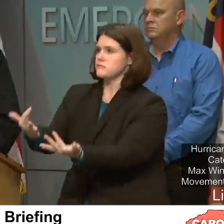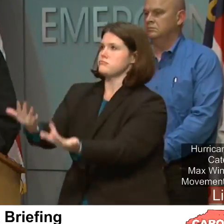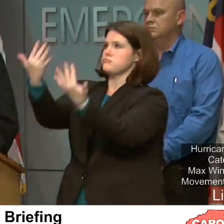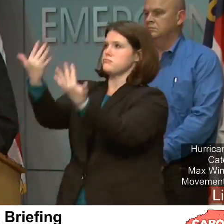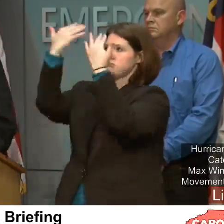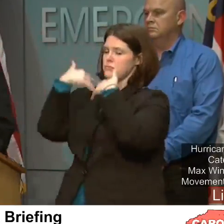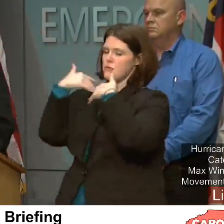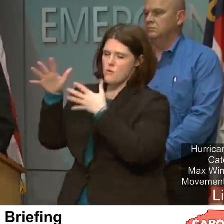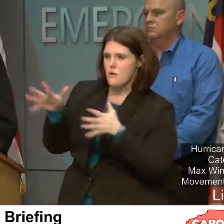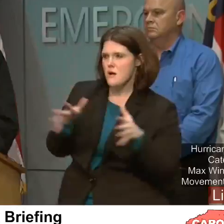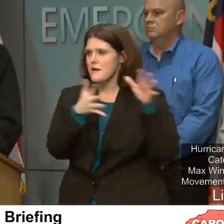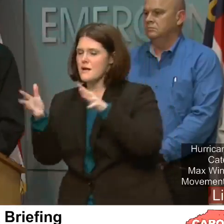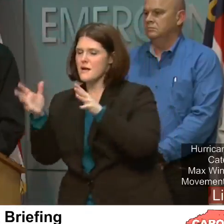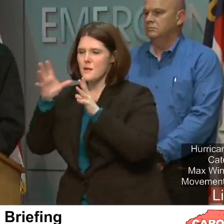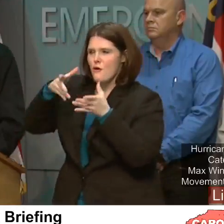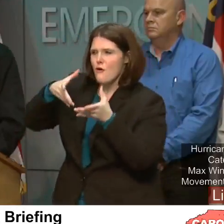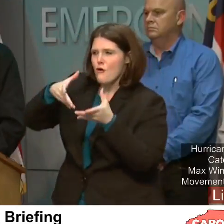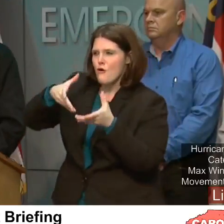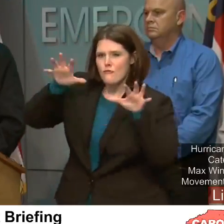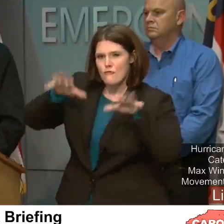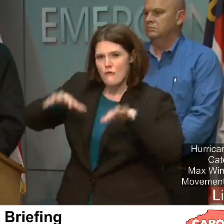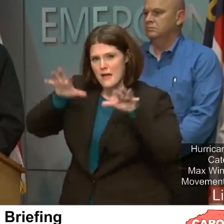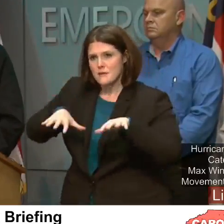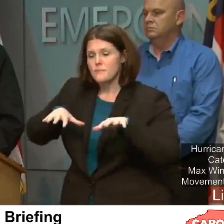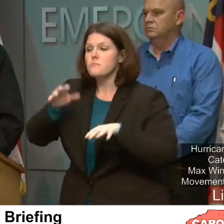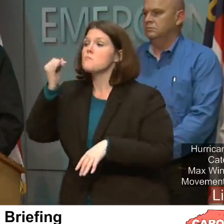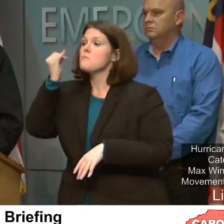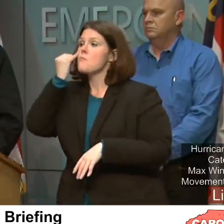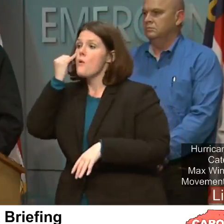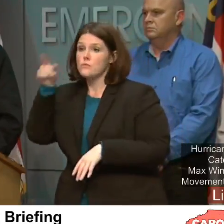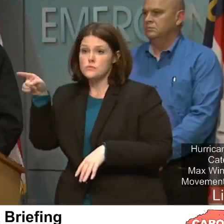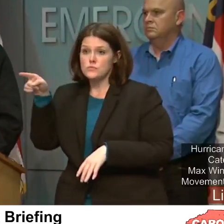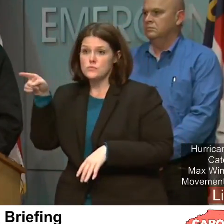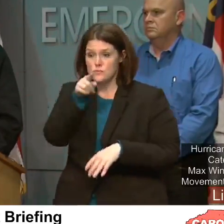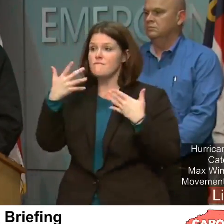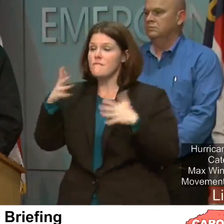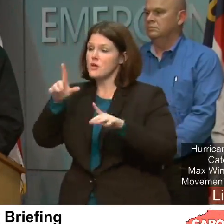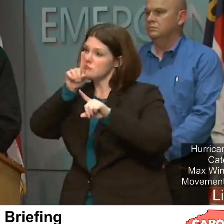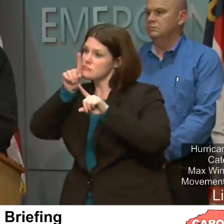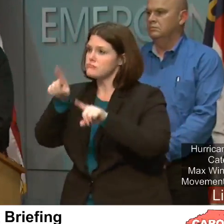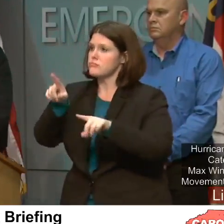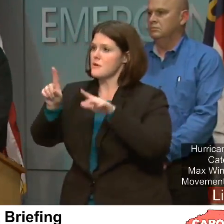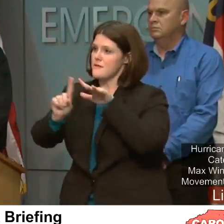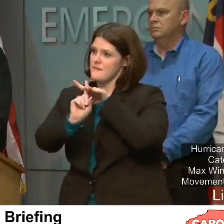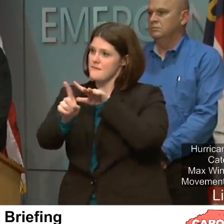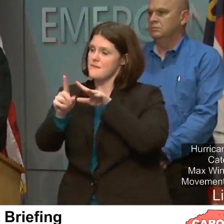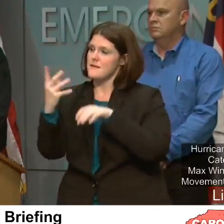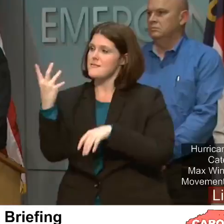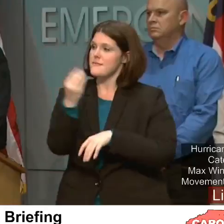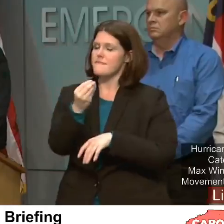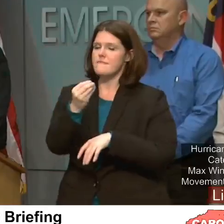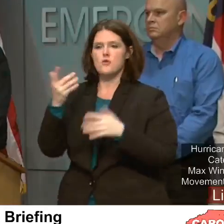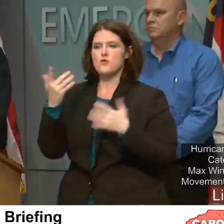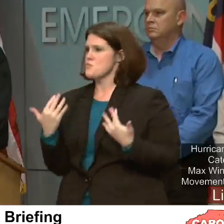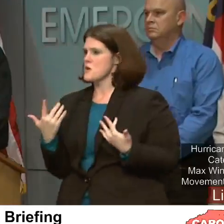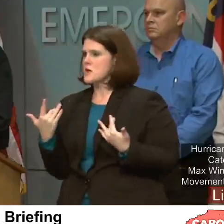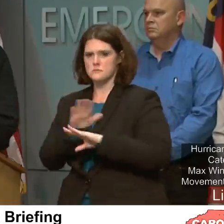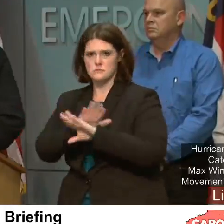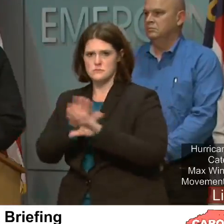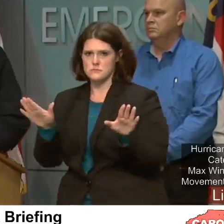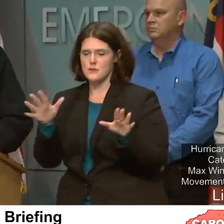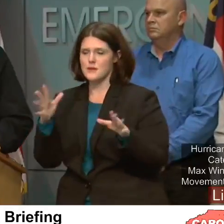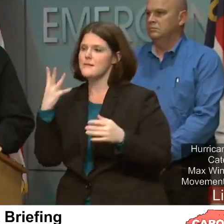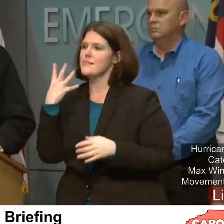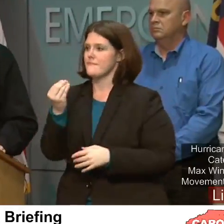rains. If you've been asked to evacuate, don't wait. Leave